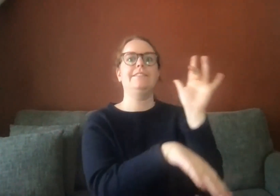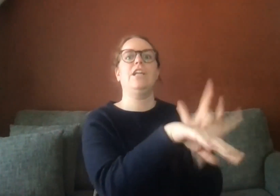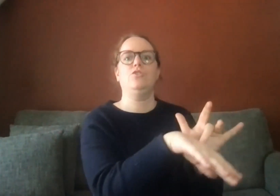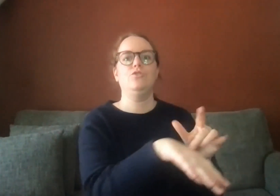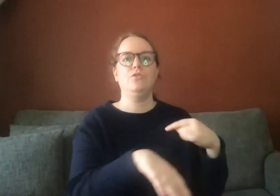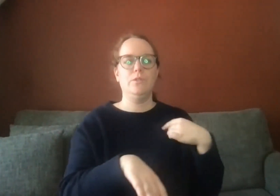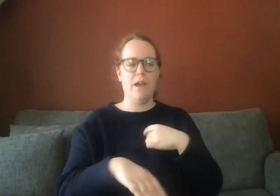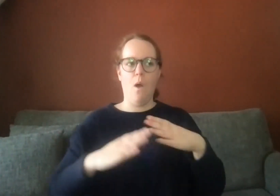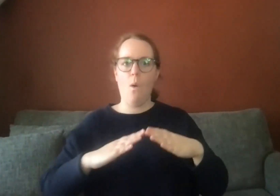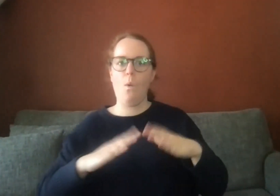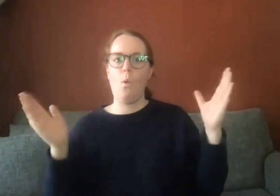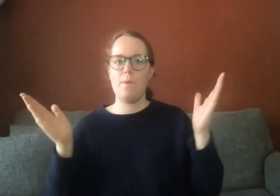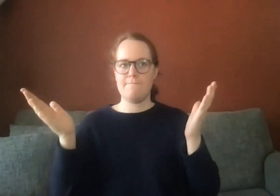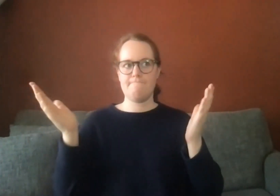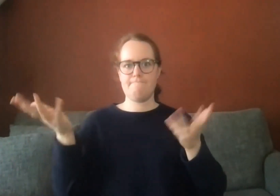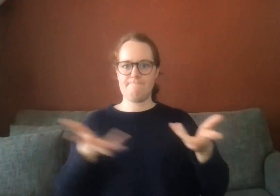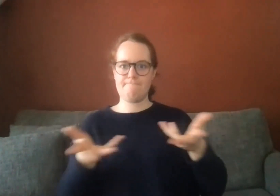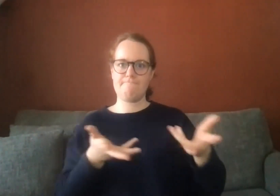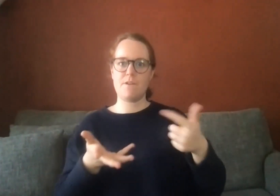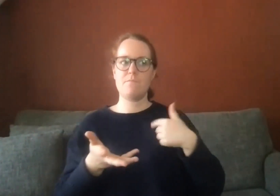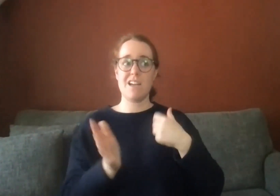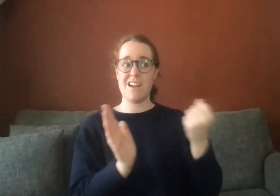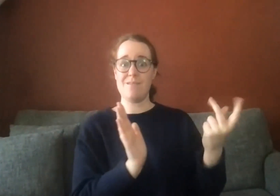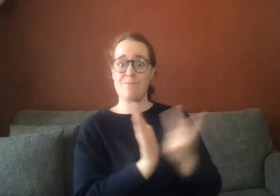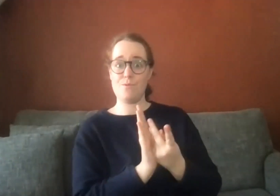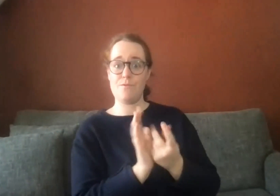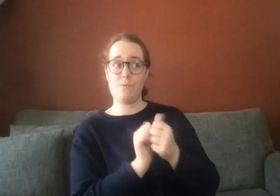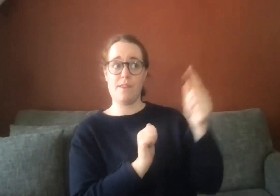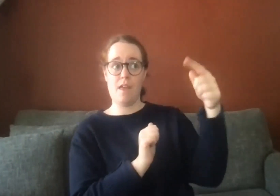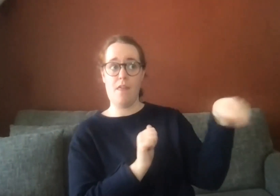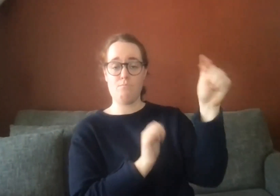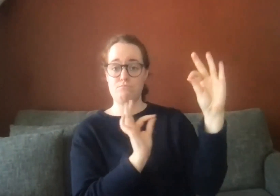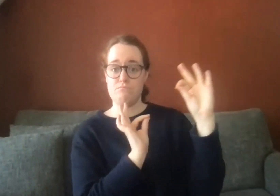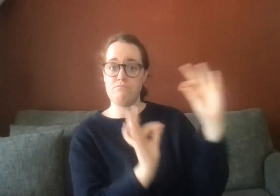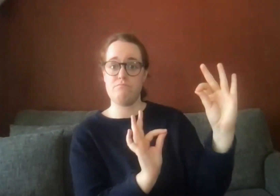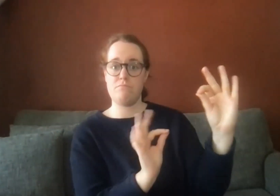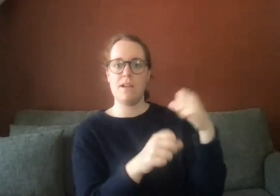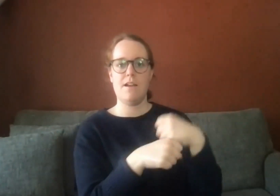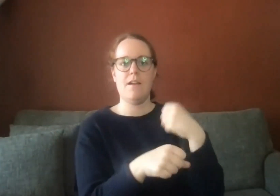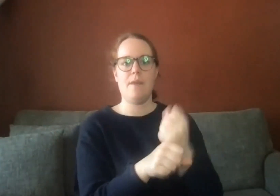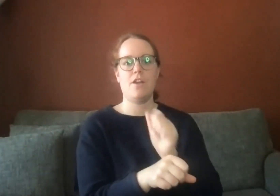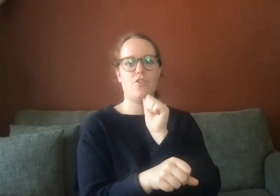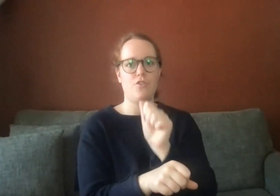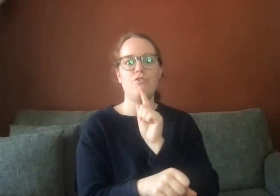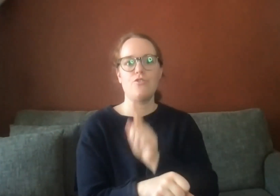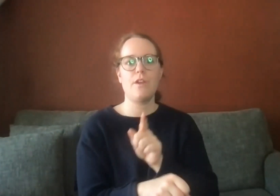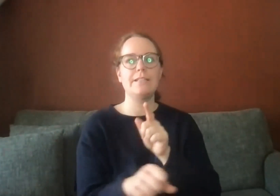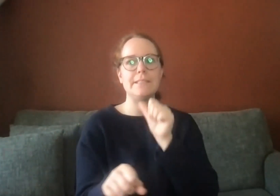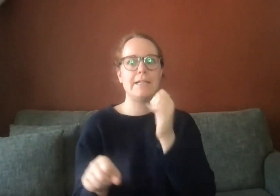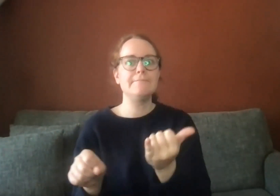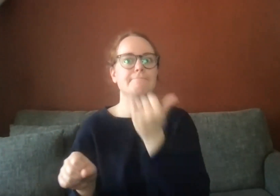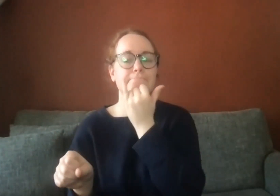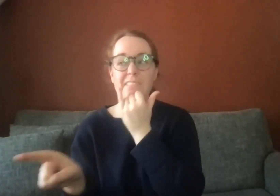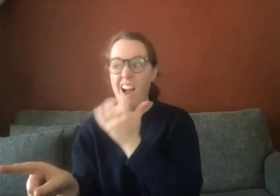and sort of pre-approval through your benefit provider to make sure that you're not at risk of losing your benefits, right? Because you